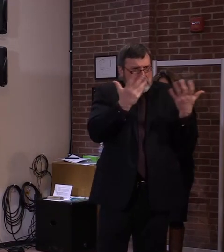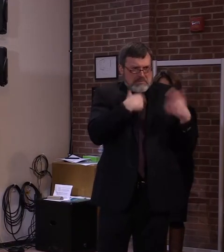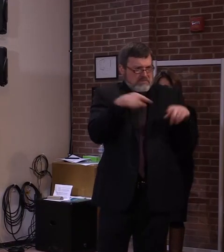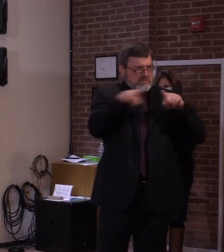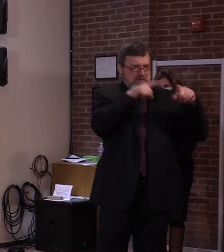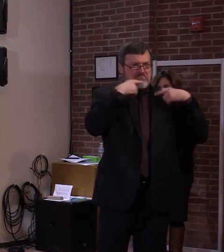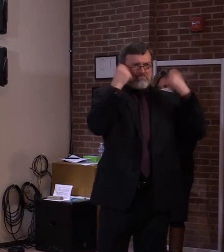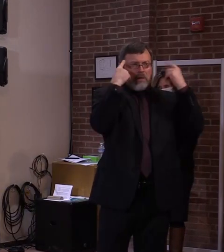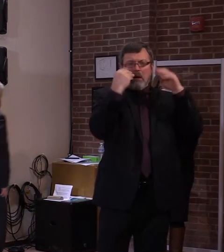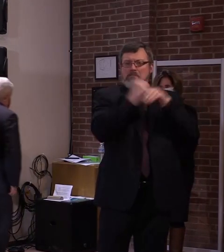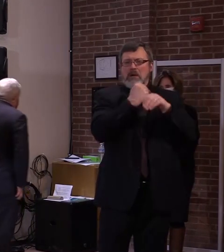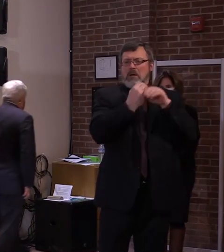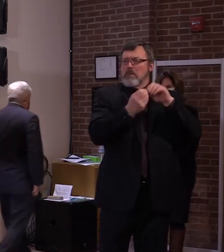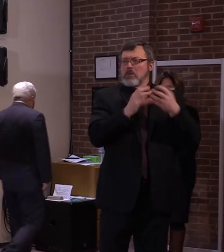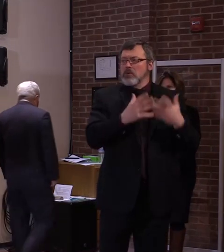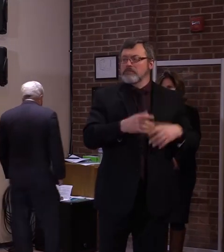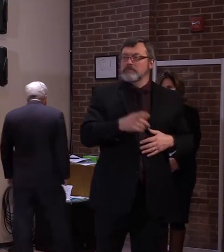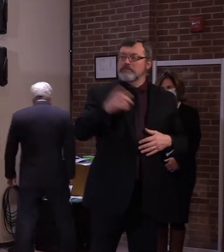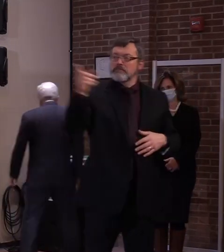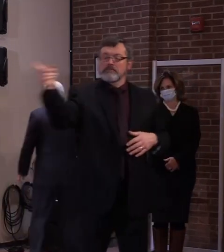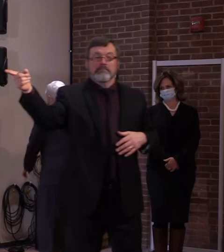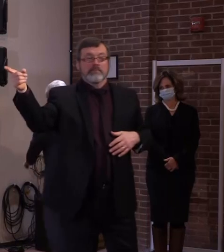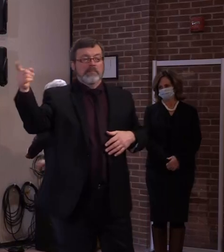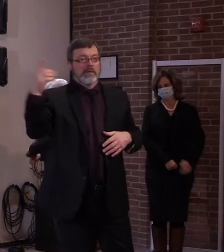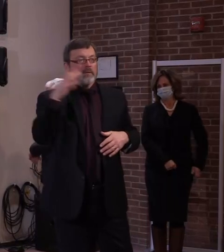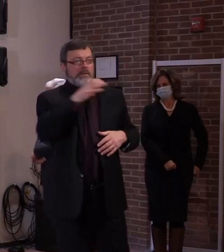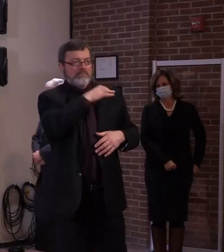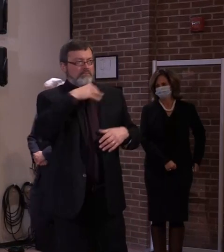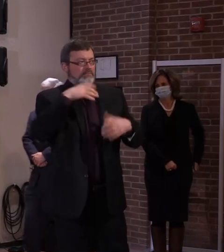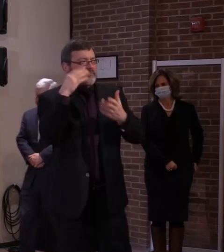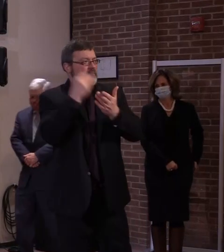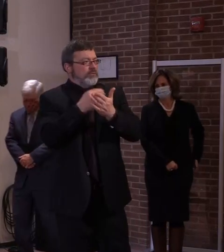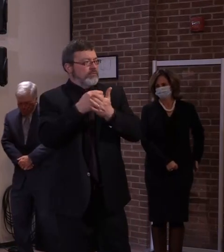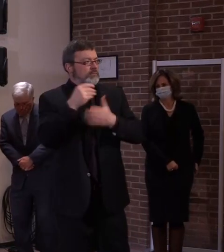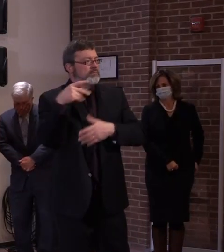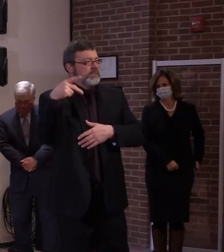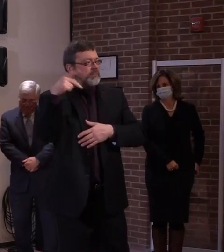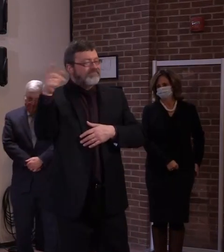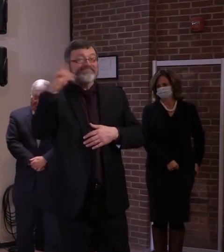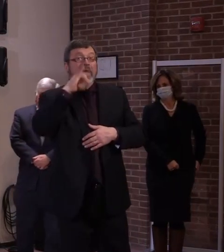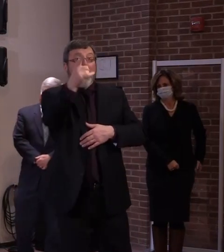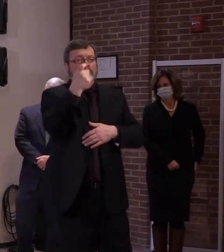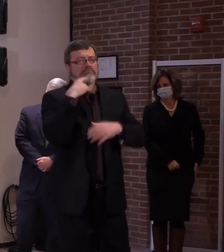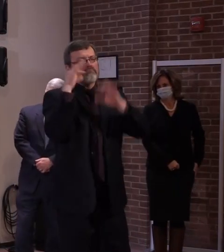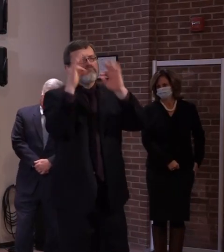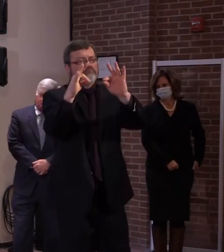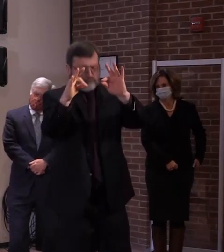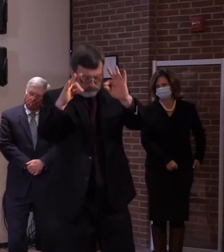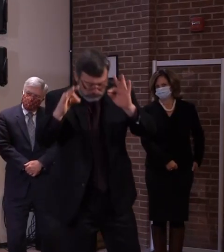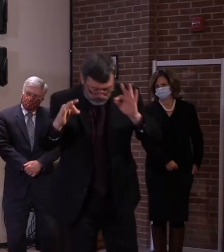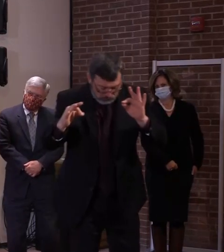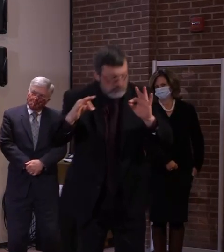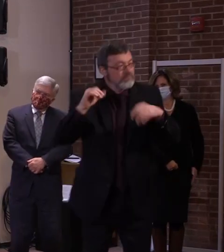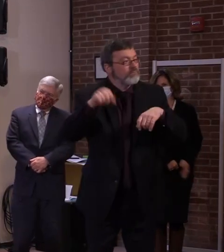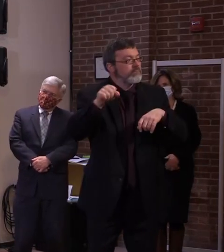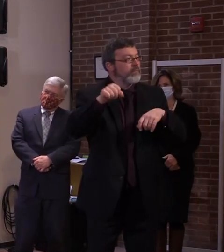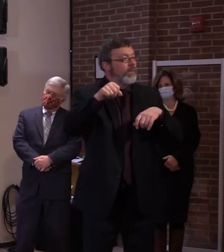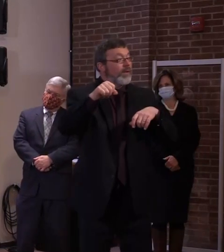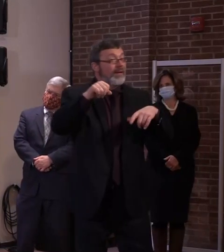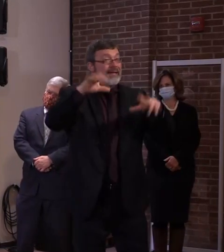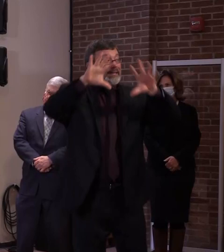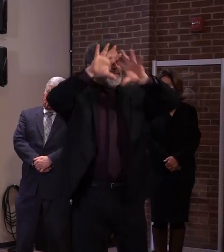Mike. Yeah, so it's a good question. I mean, when you look at the total numbers, not the percentages, there's